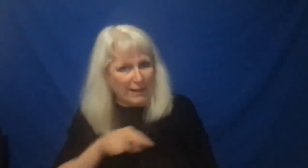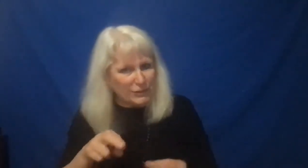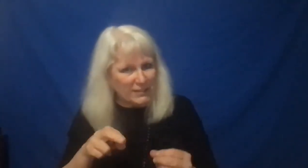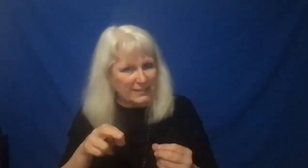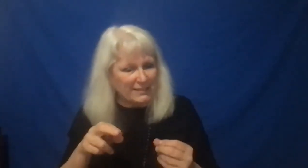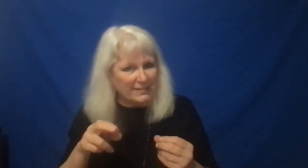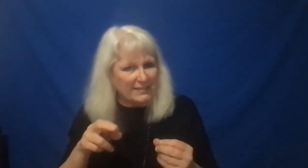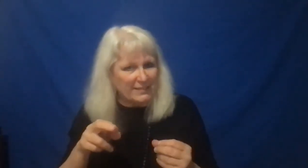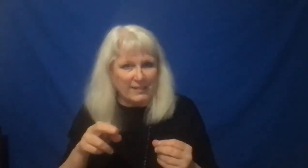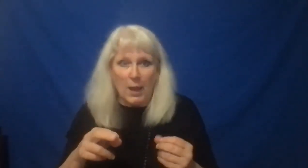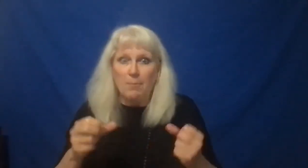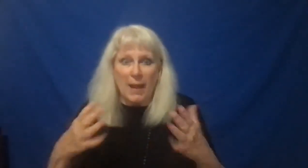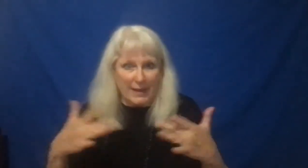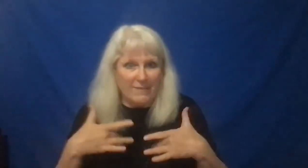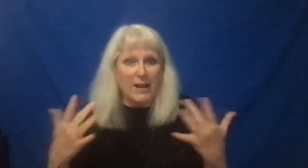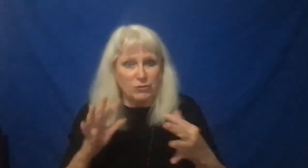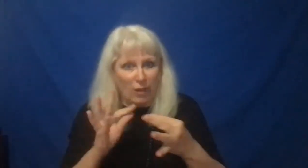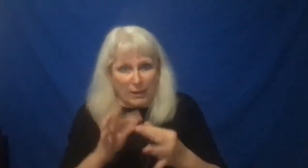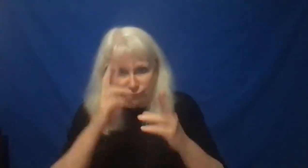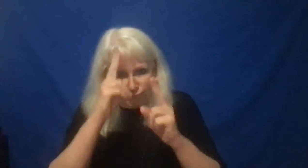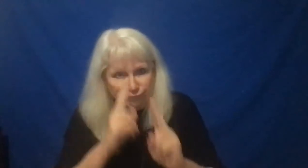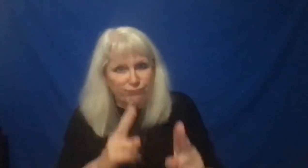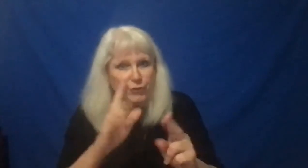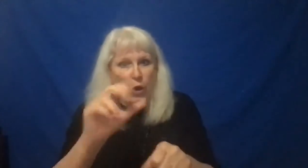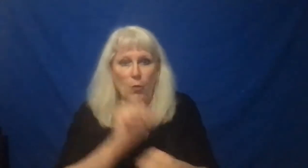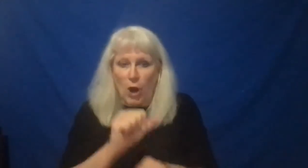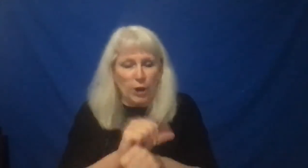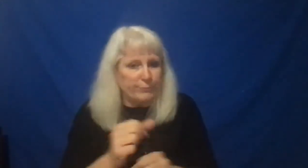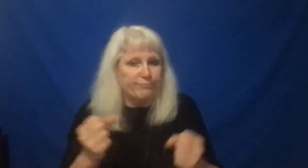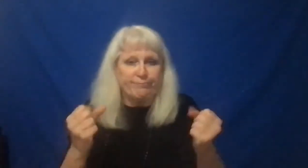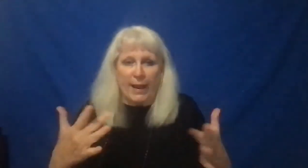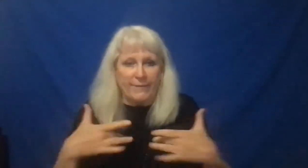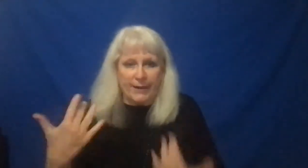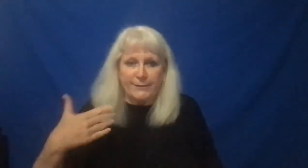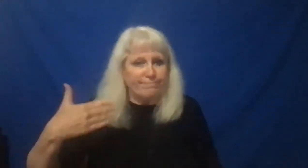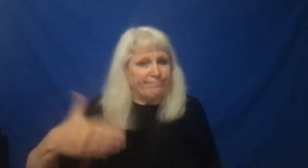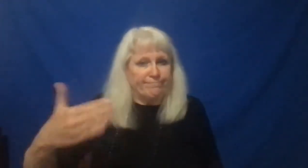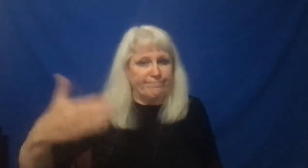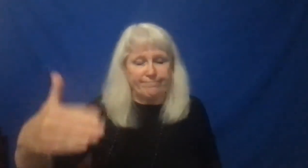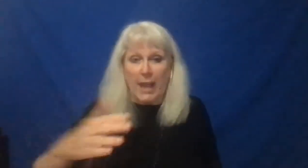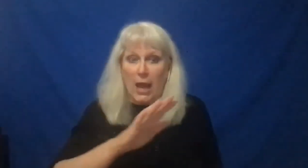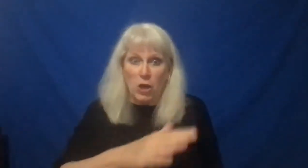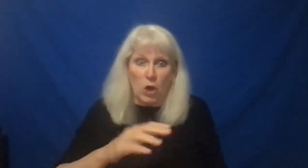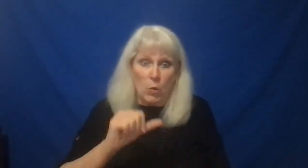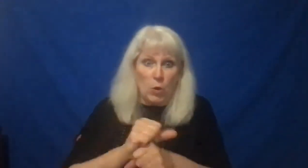Sister Ignatia, continuing her legacy. And it's not the Sisters of Charity, it's